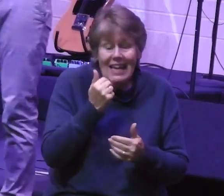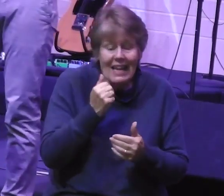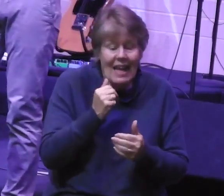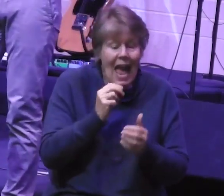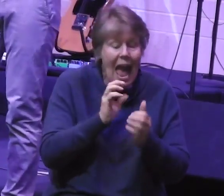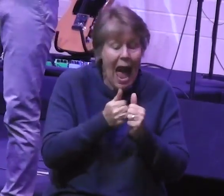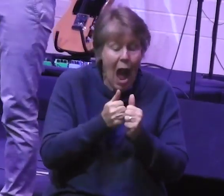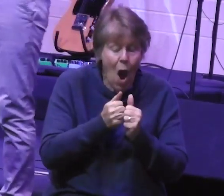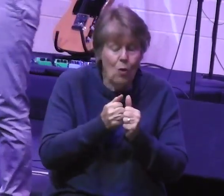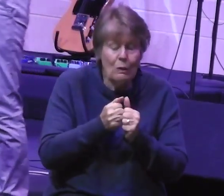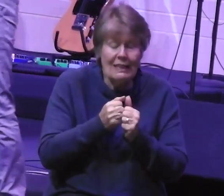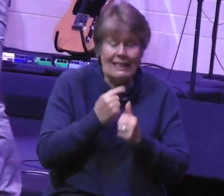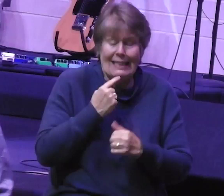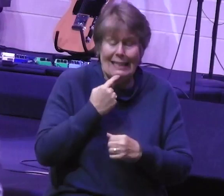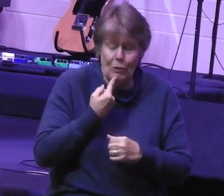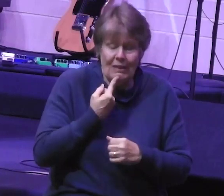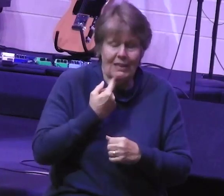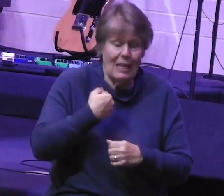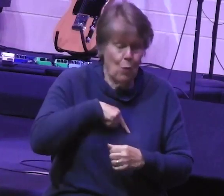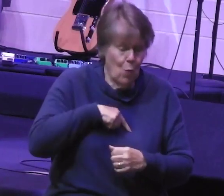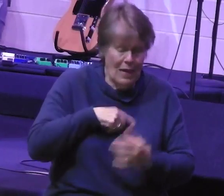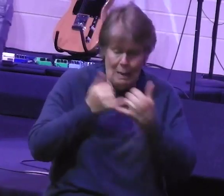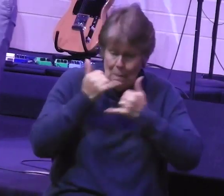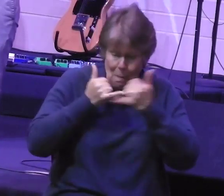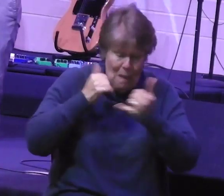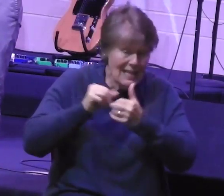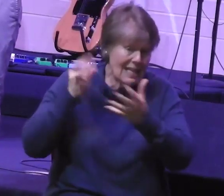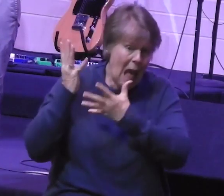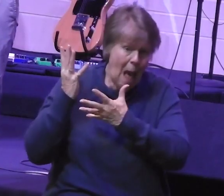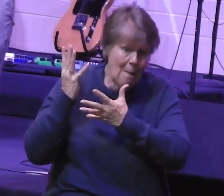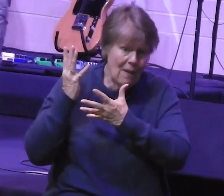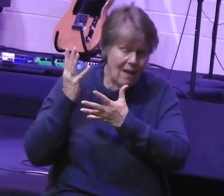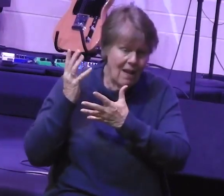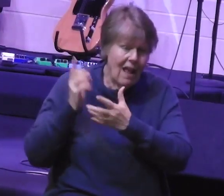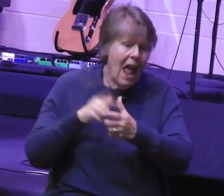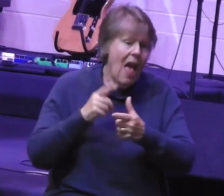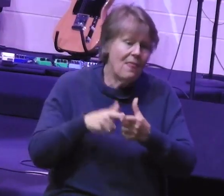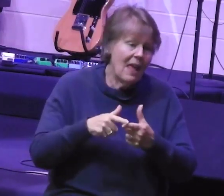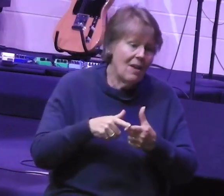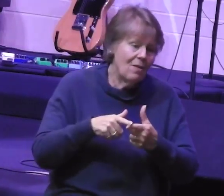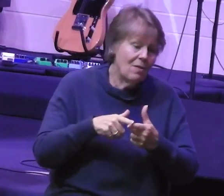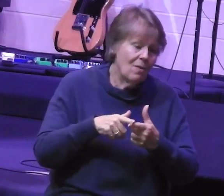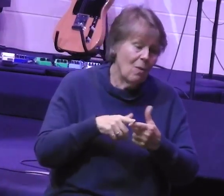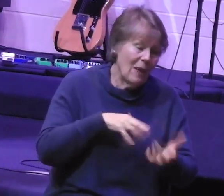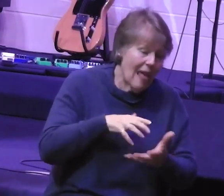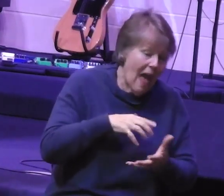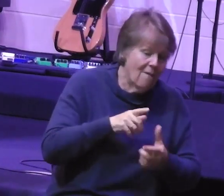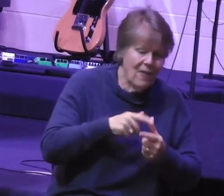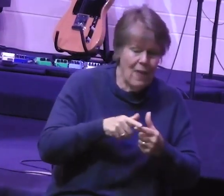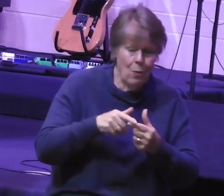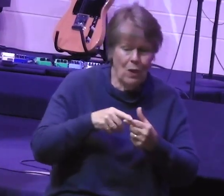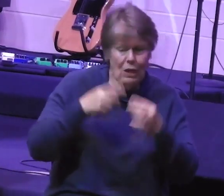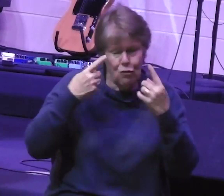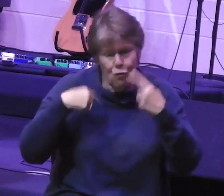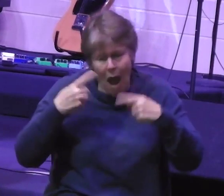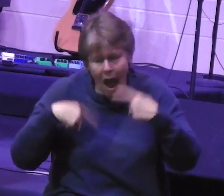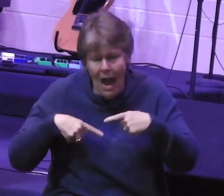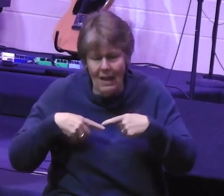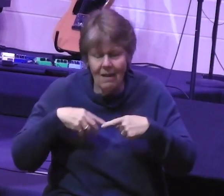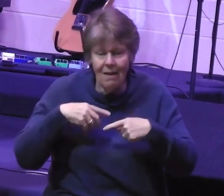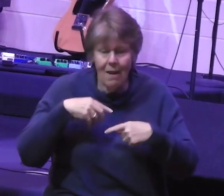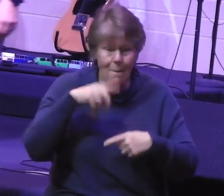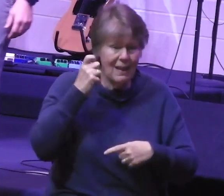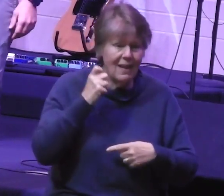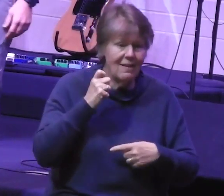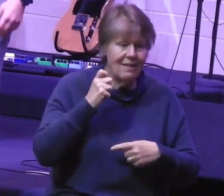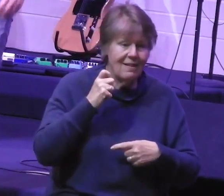acknowledge how tragic it is, and then we cry, and then we laugh at ourselves, and then we cry, because that's the story of our lives. It's the story